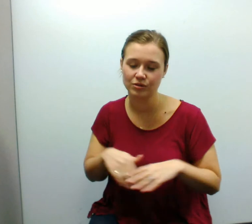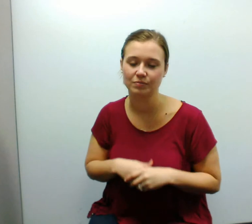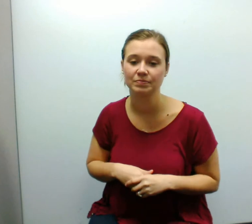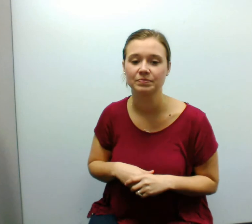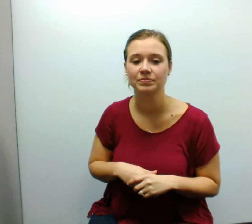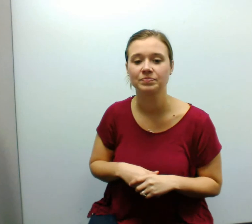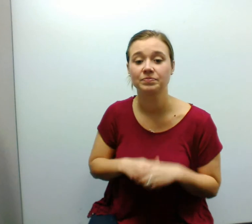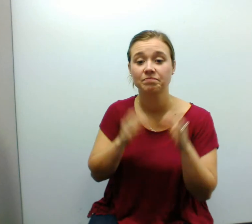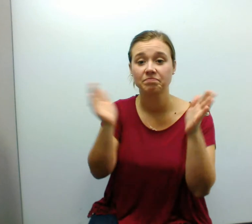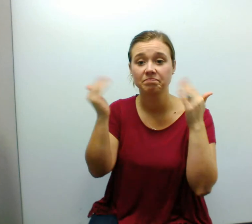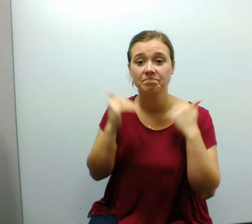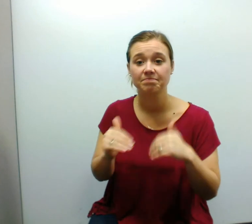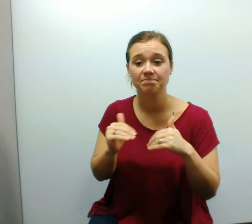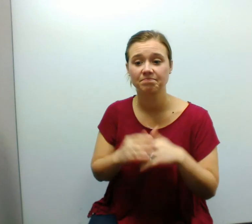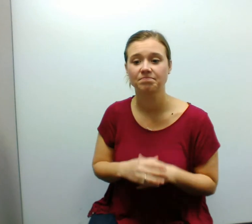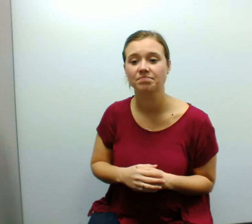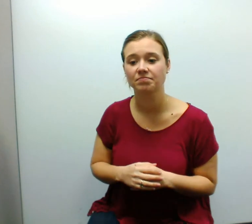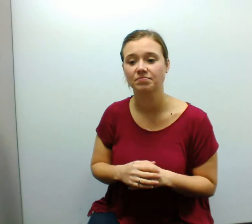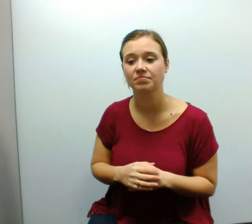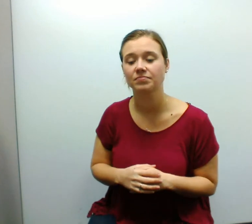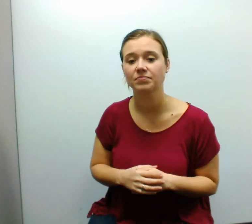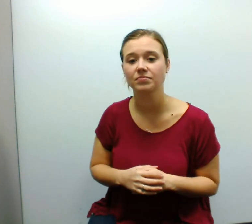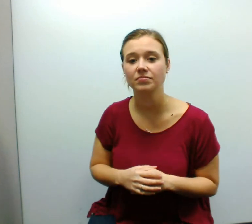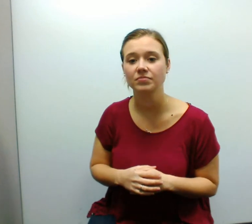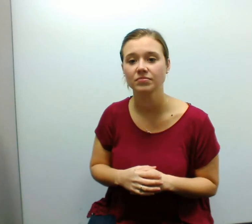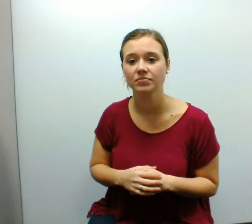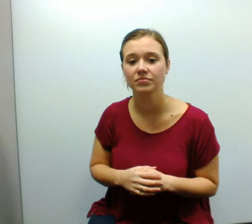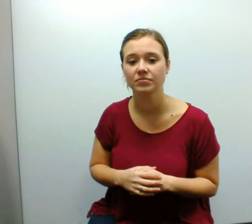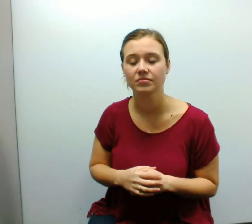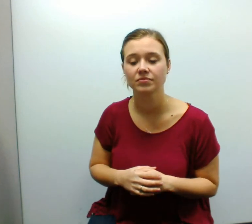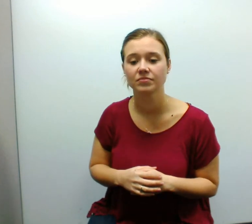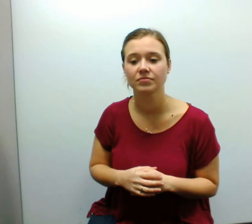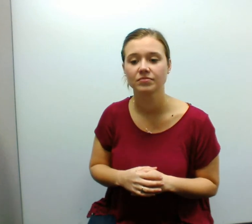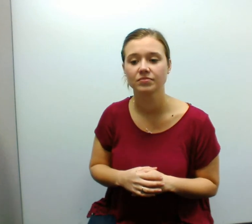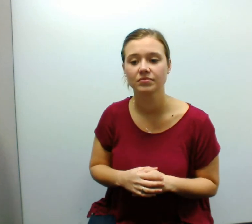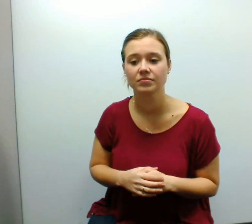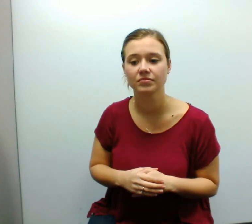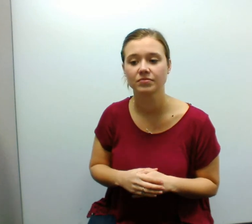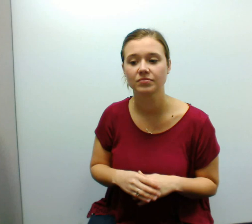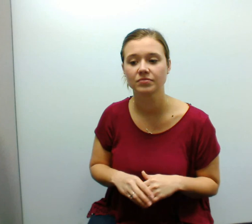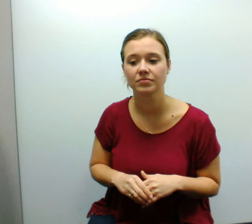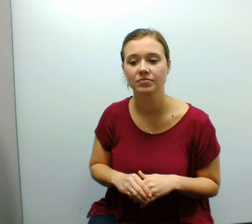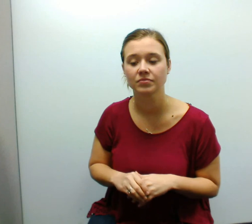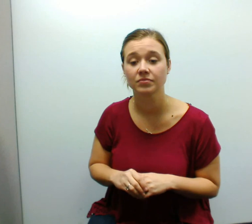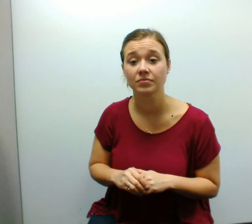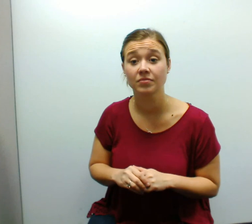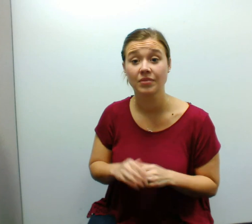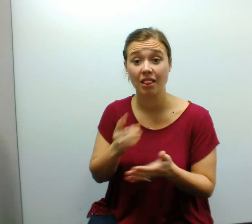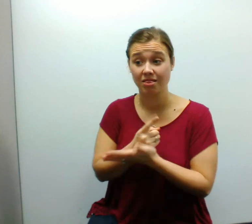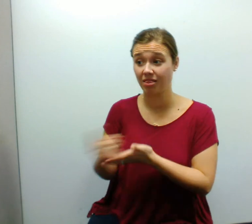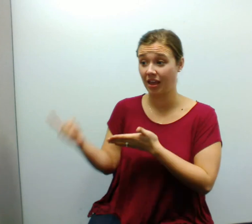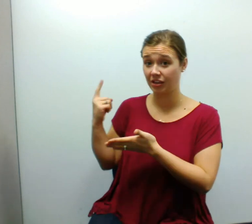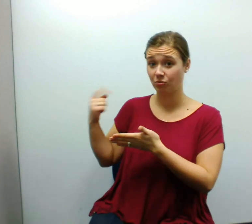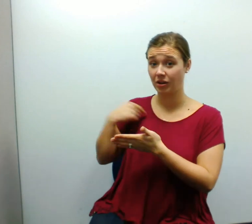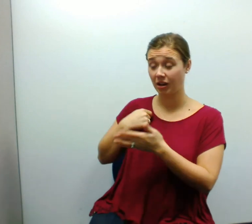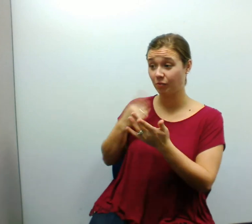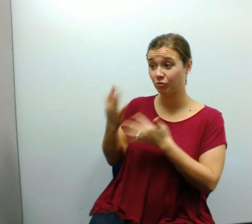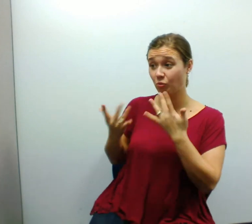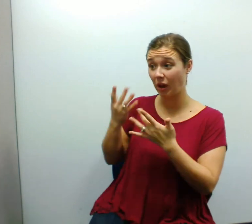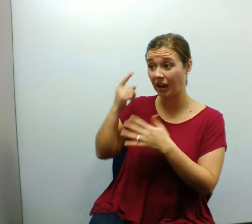Selection 10.5, Visit to the Doctor's Office. Last week, I was waiting for my grandfather